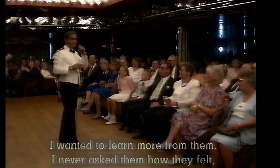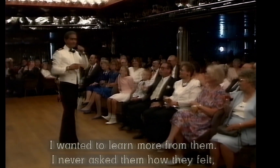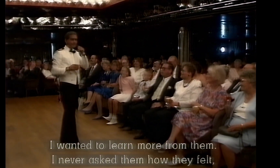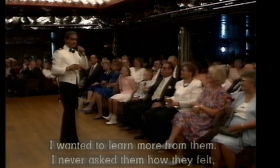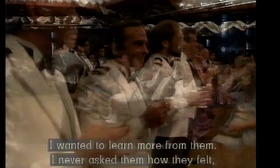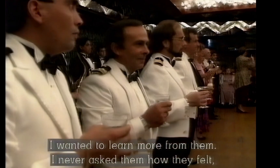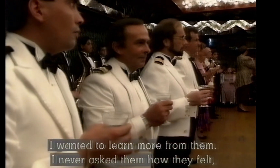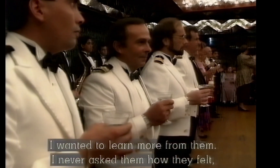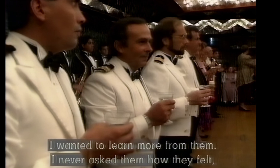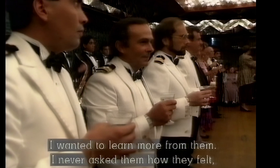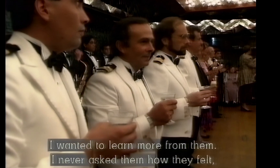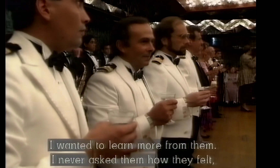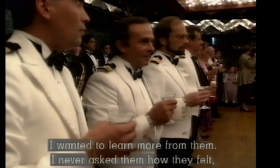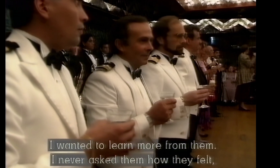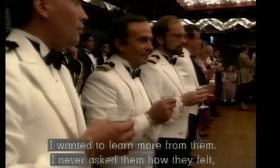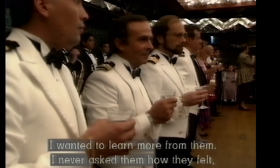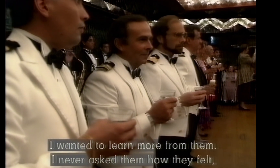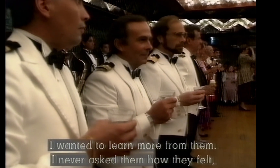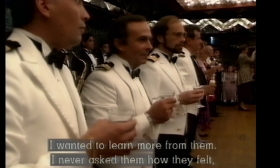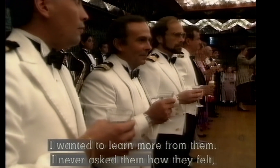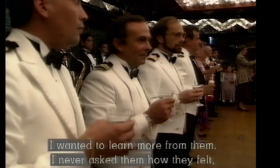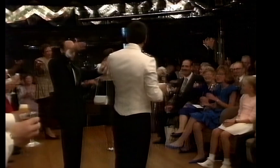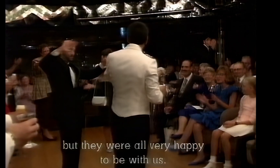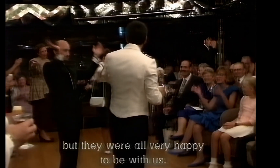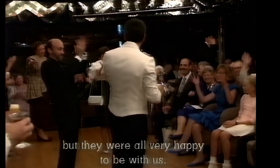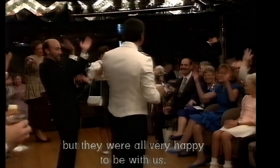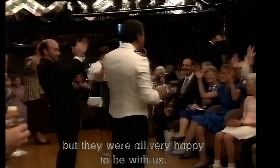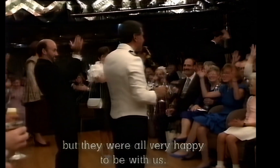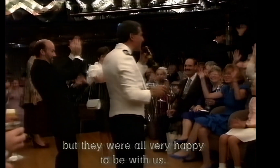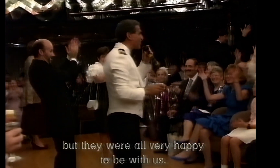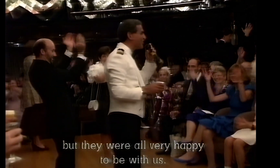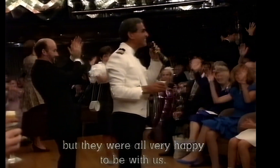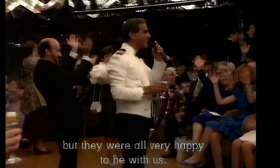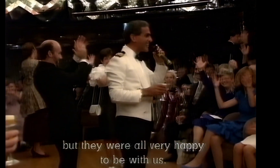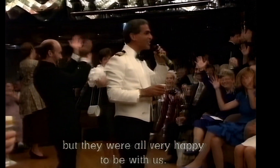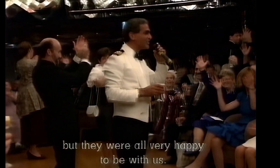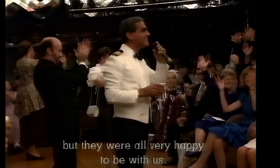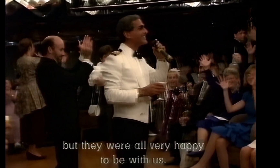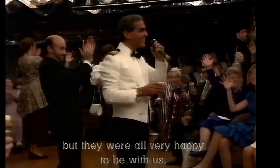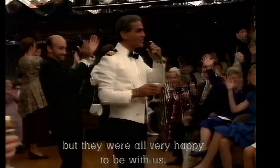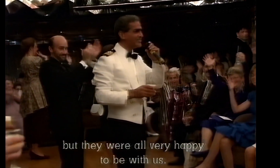them. I never asked them what and how they felt, but all of them, they were very happy to be